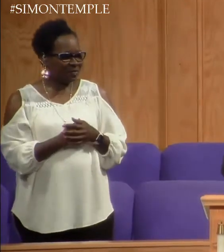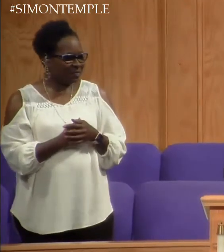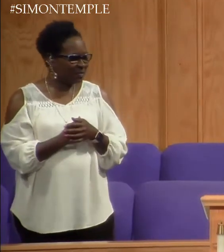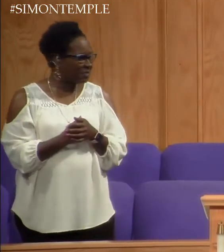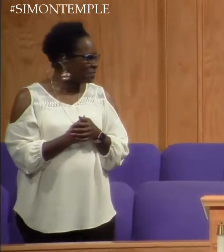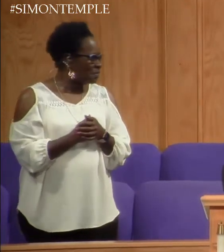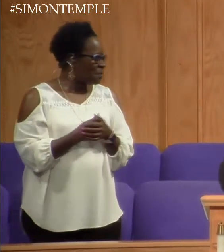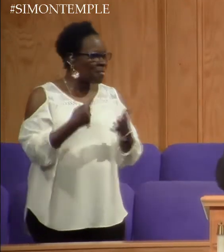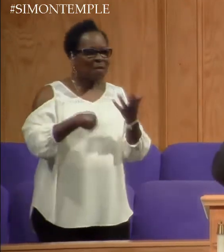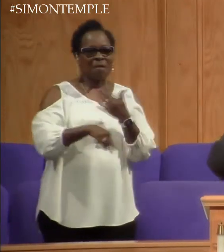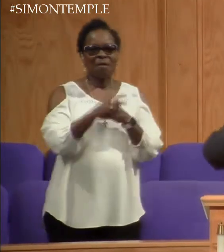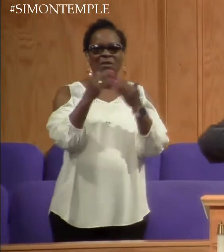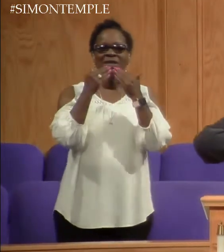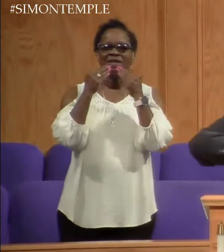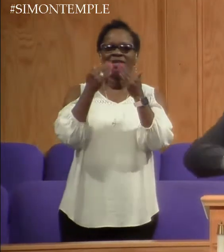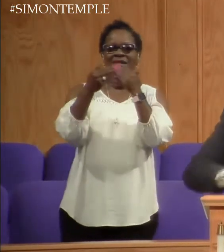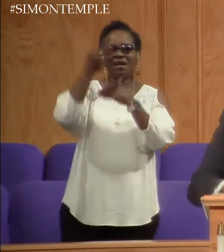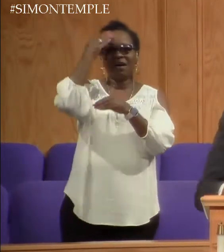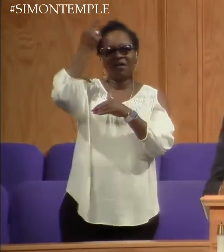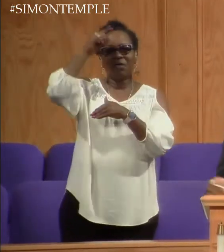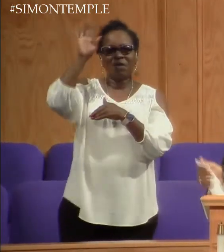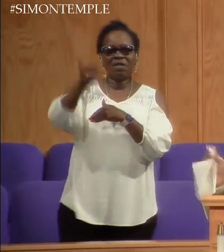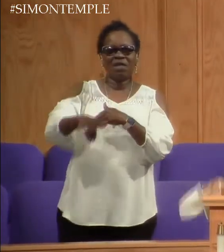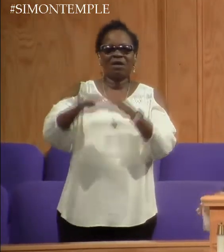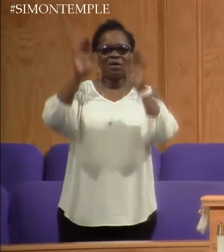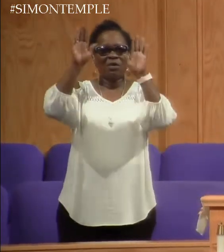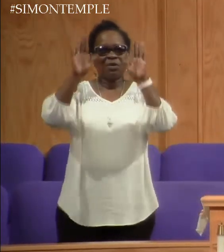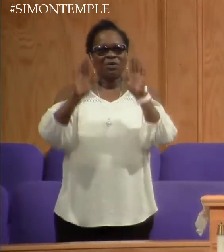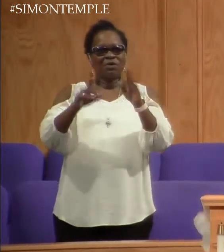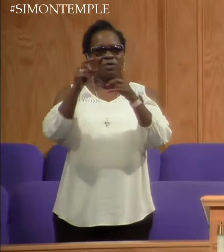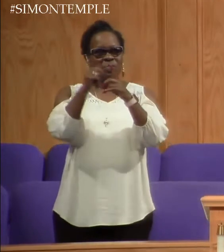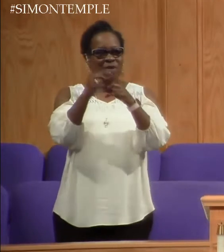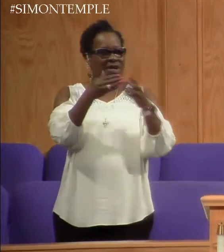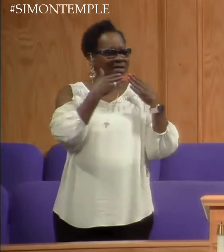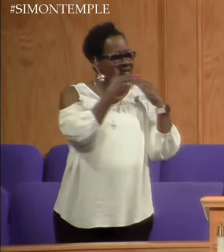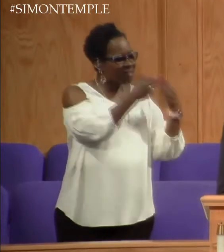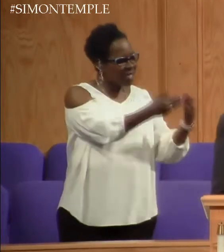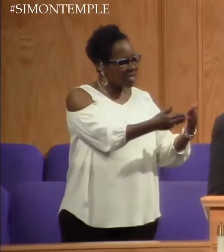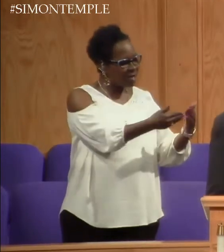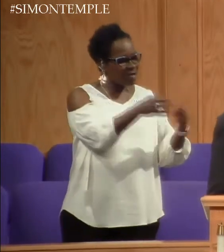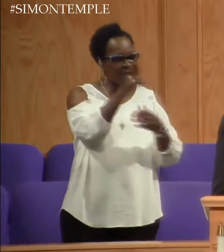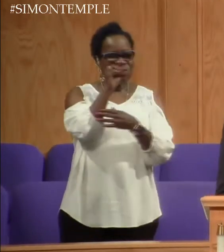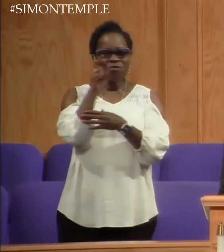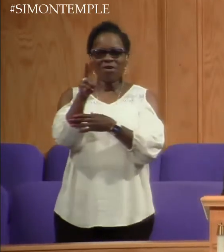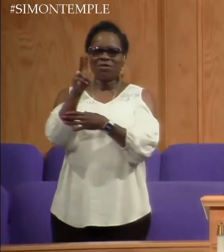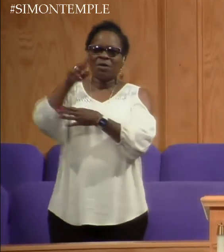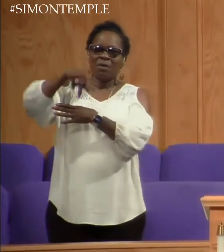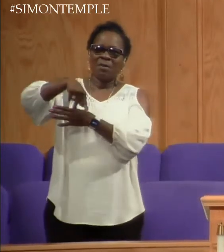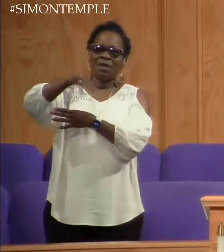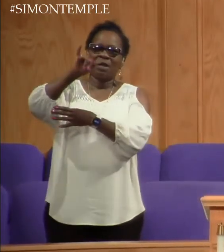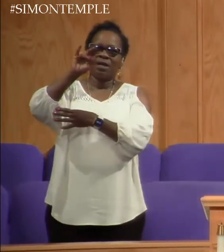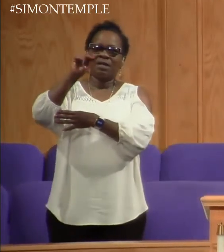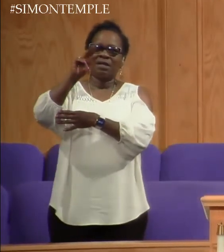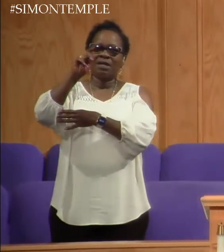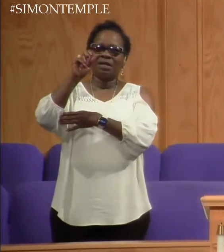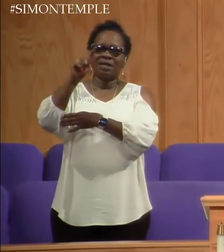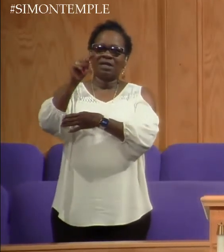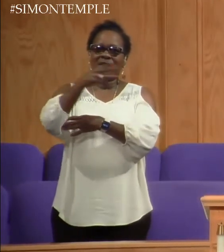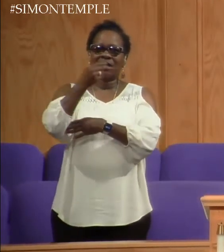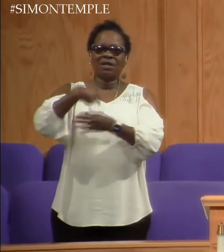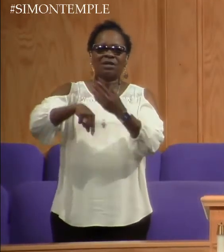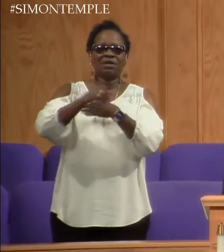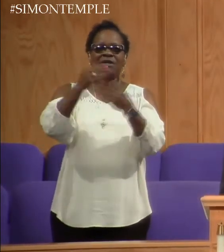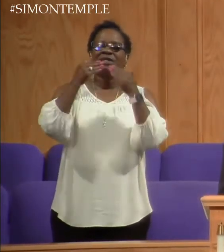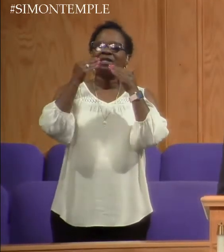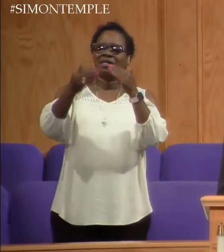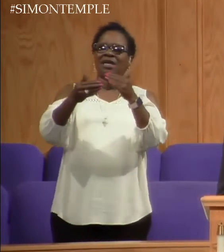We thank God for that awesome word. We thank you, Reverend Pinkett. We thank you for the Lord Jesus giving her that word